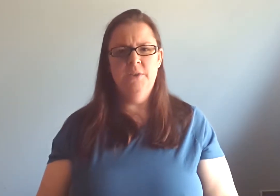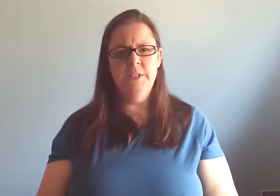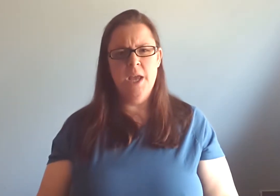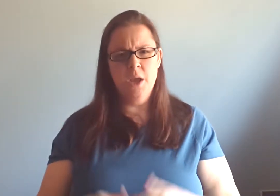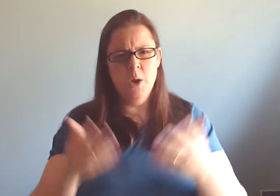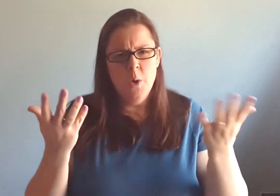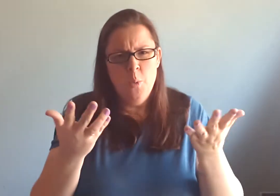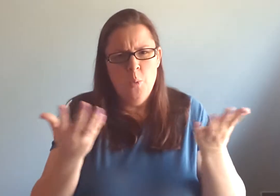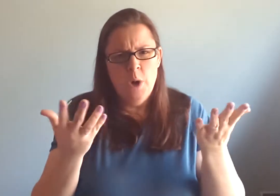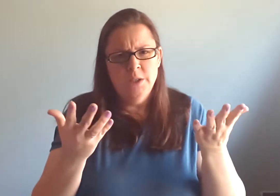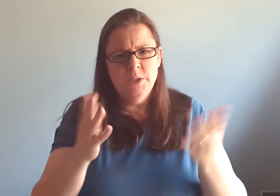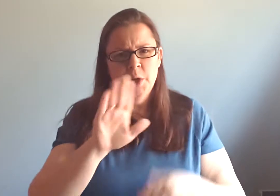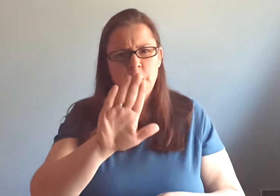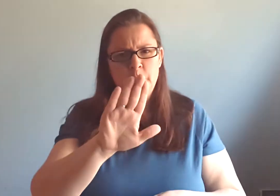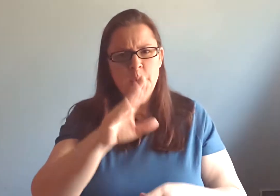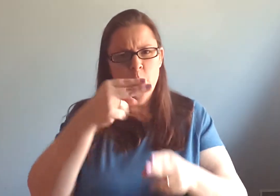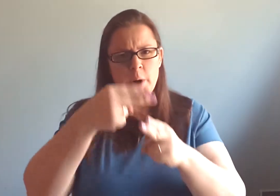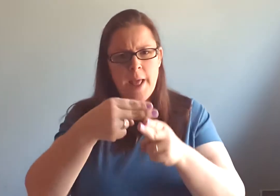say, what's your name?